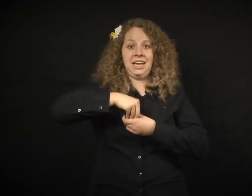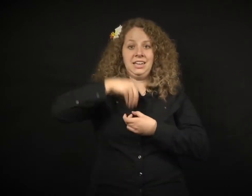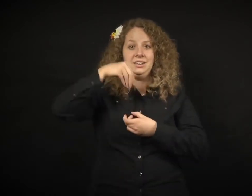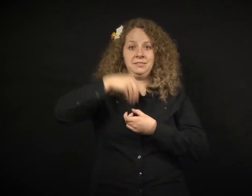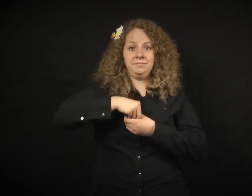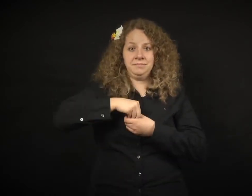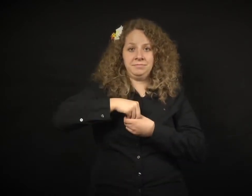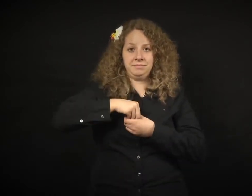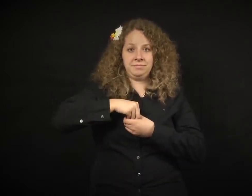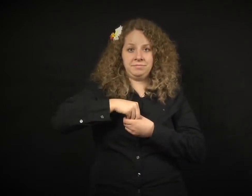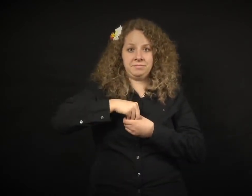Inside.